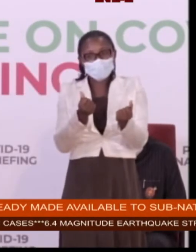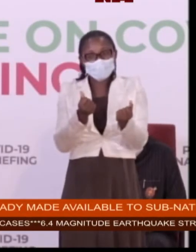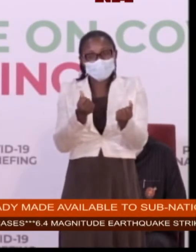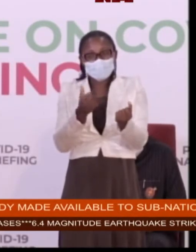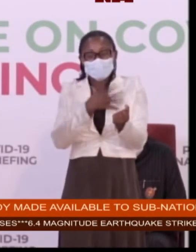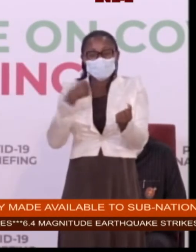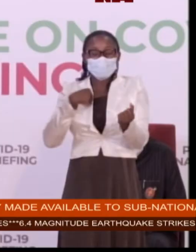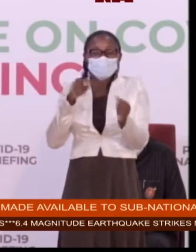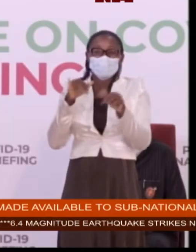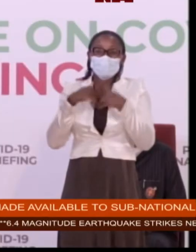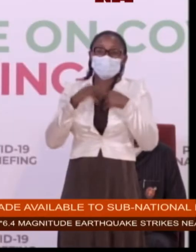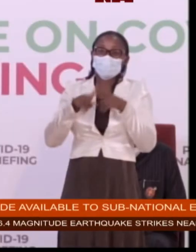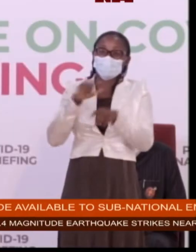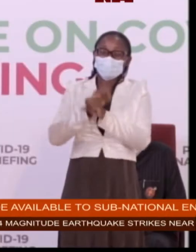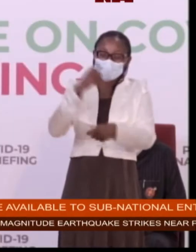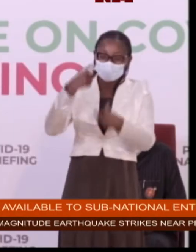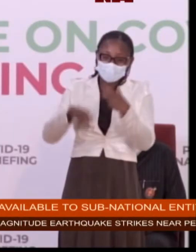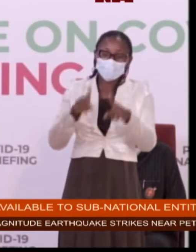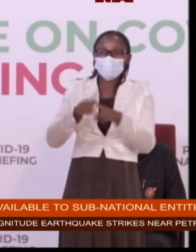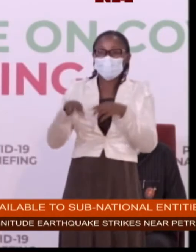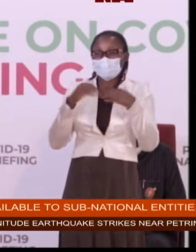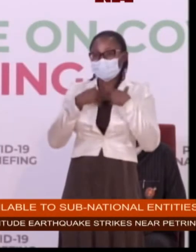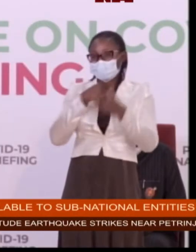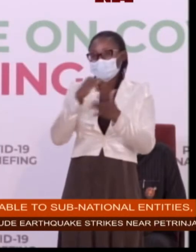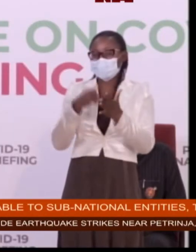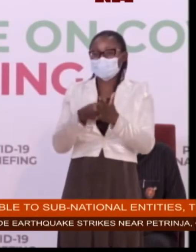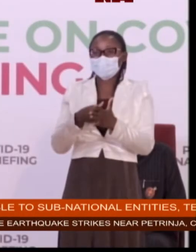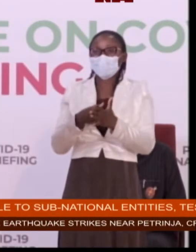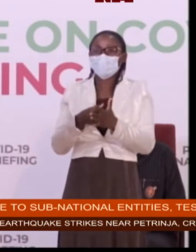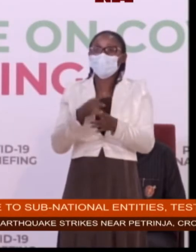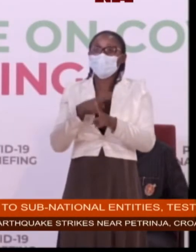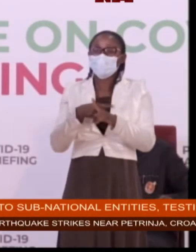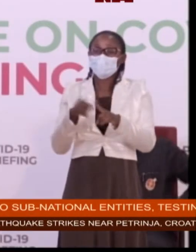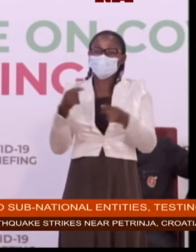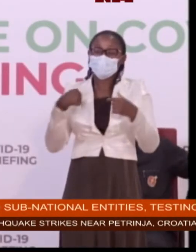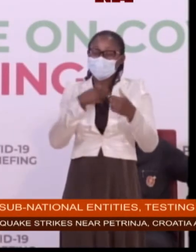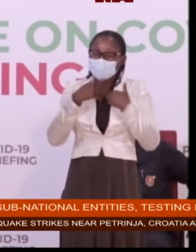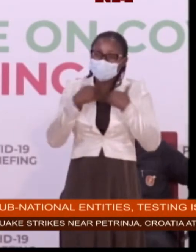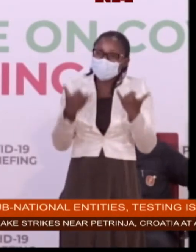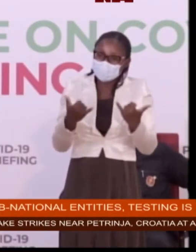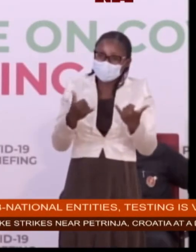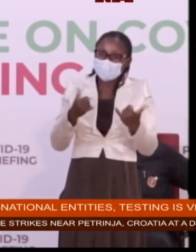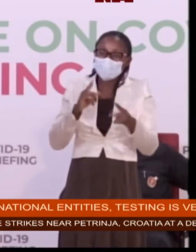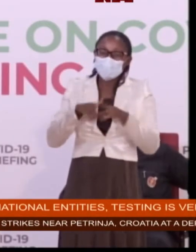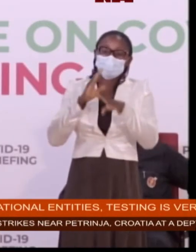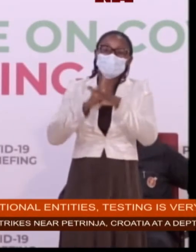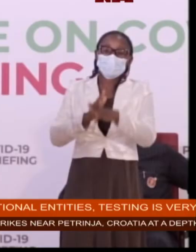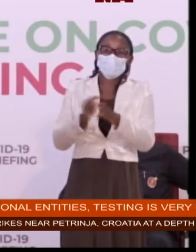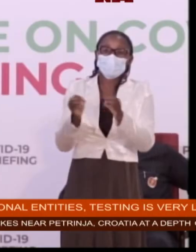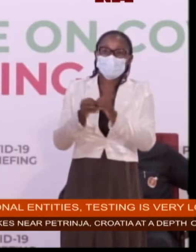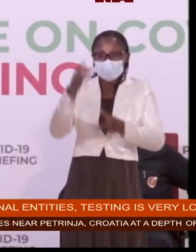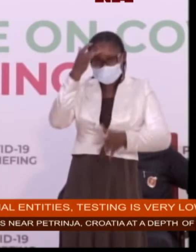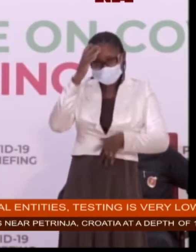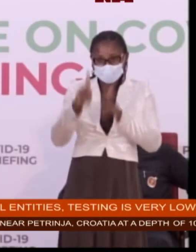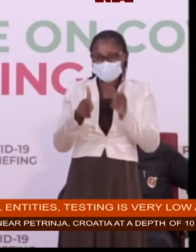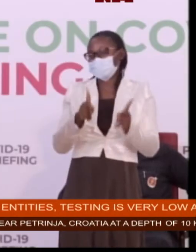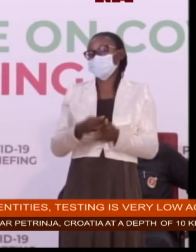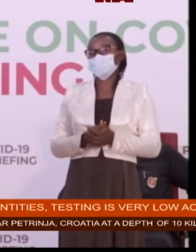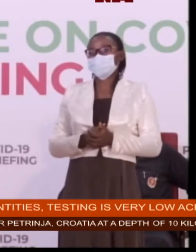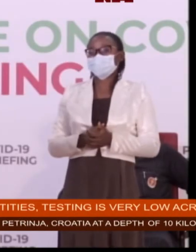immediately, and we have to work hard with what the tools that we do have right now to prevent more cases and more